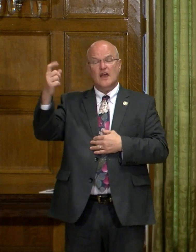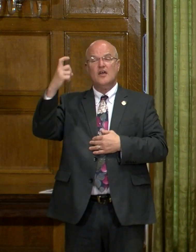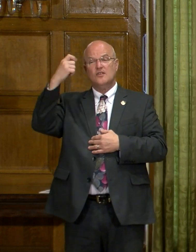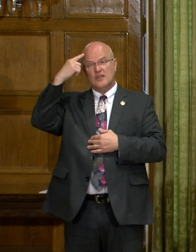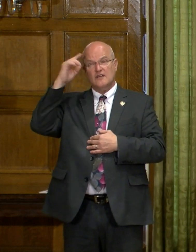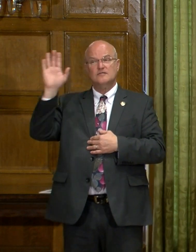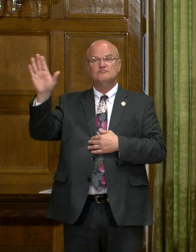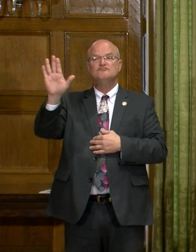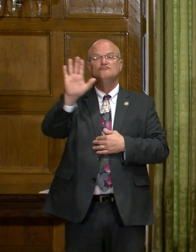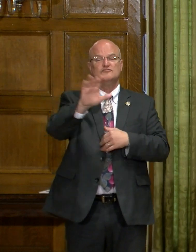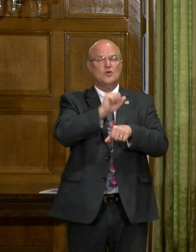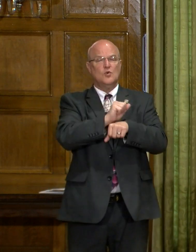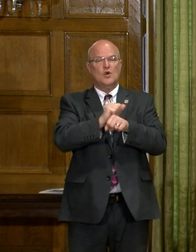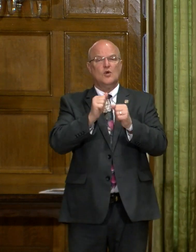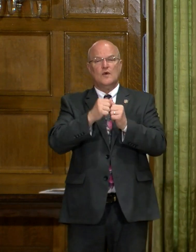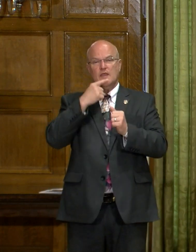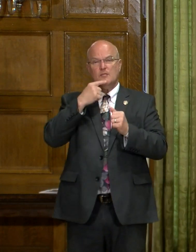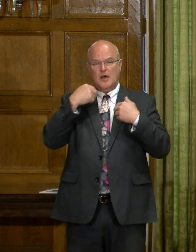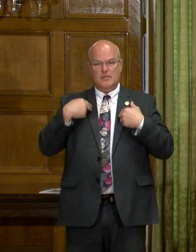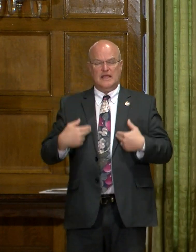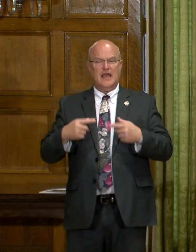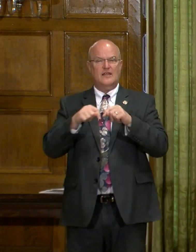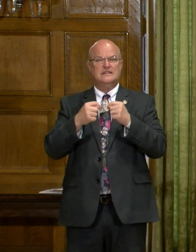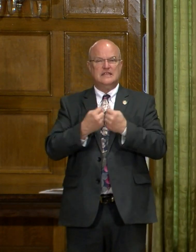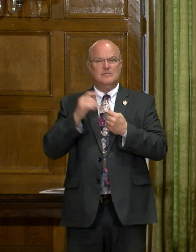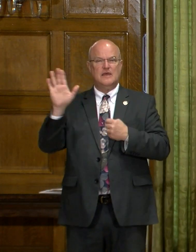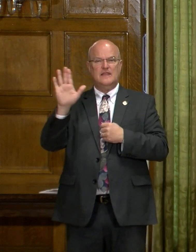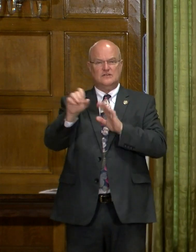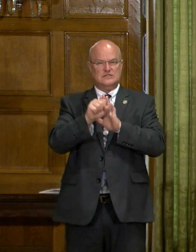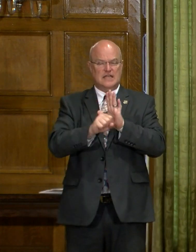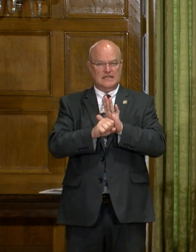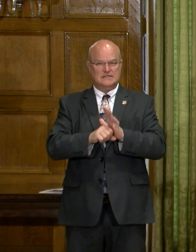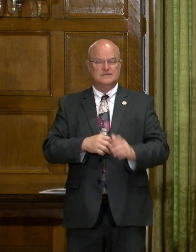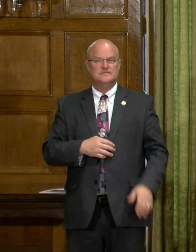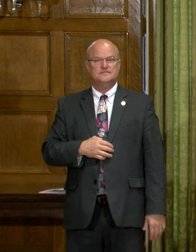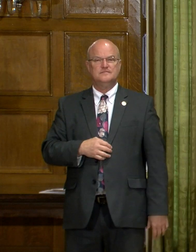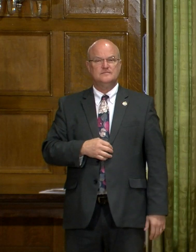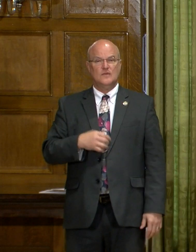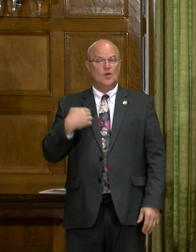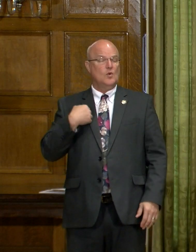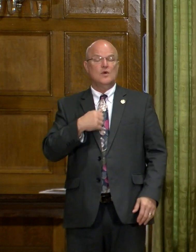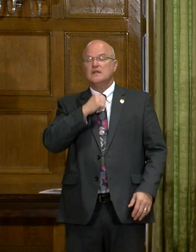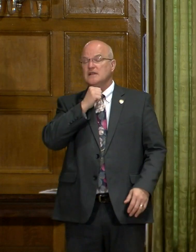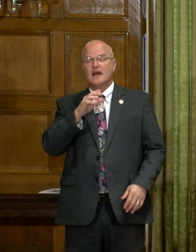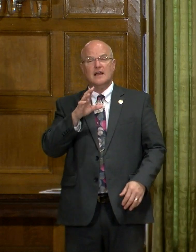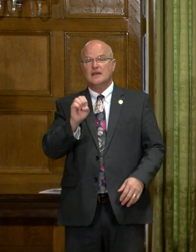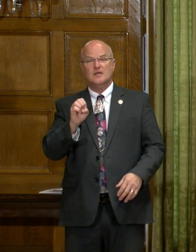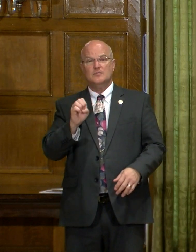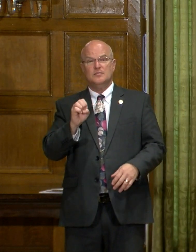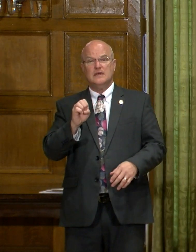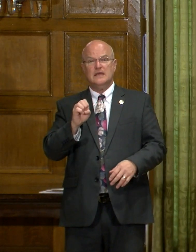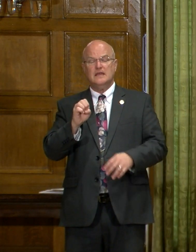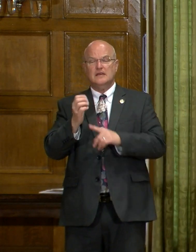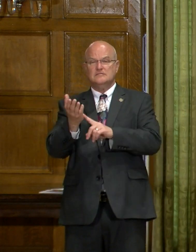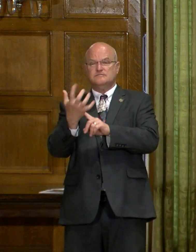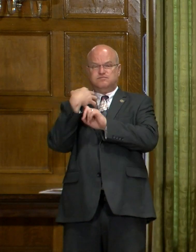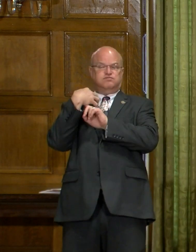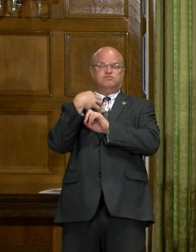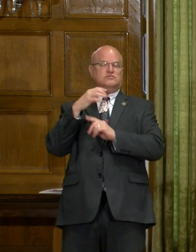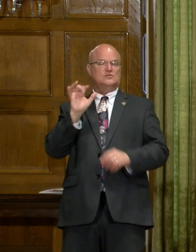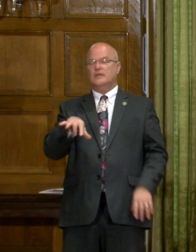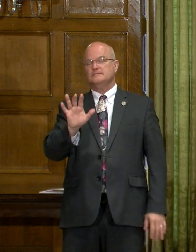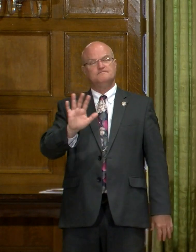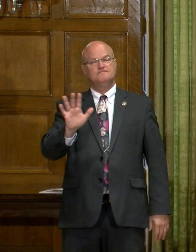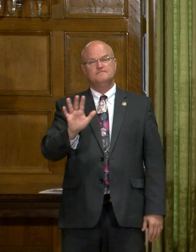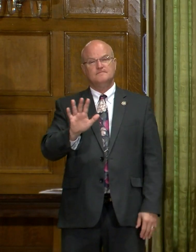governors are working with their public health team in their respective states. We're not going to be stampeded into doing